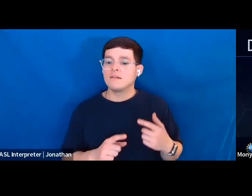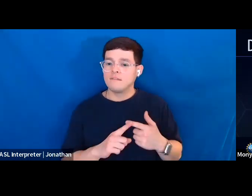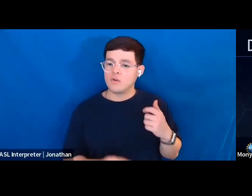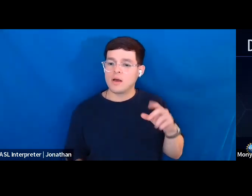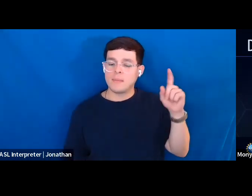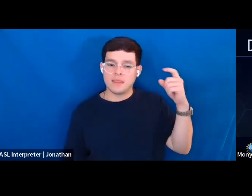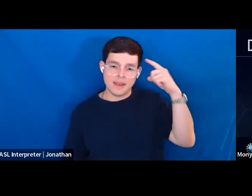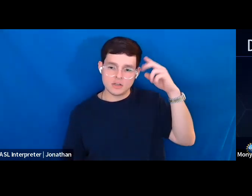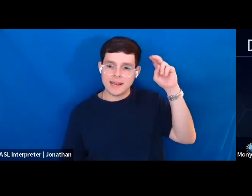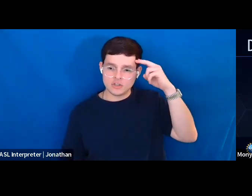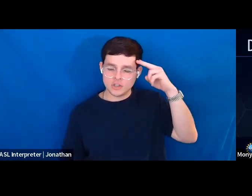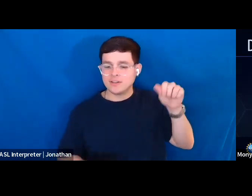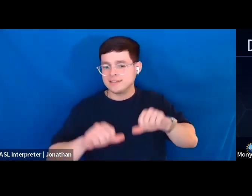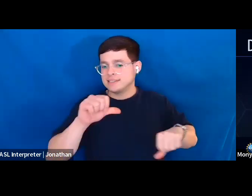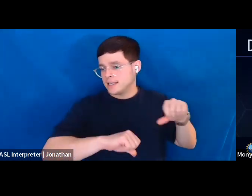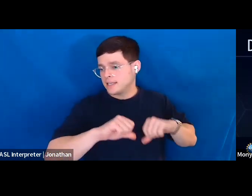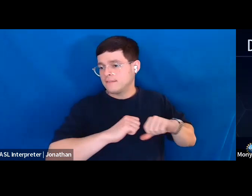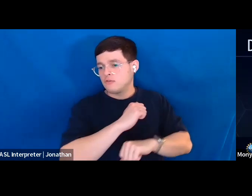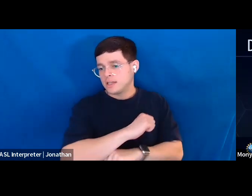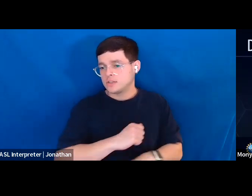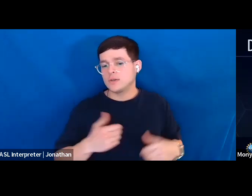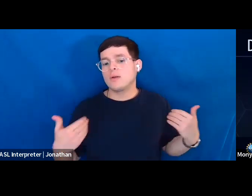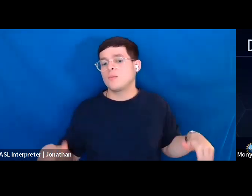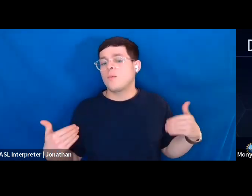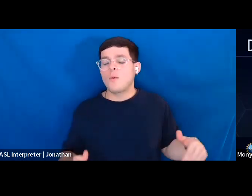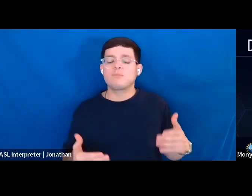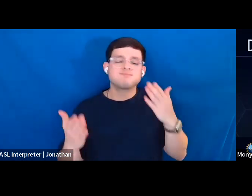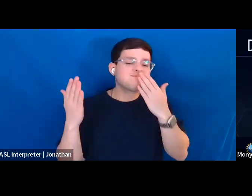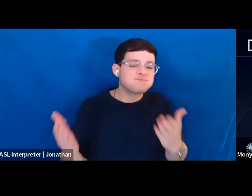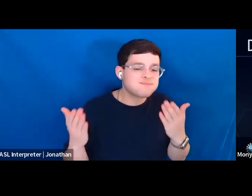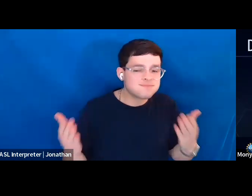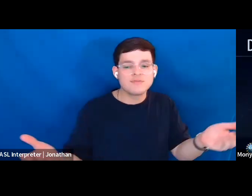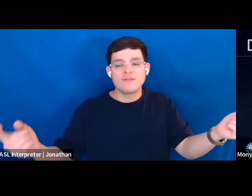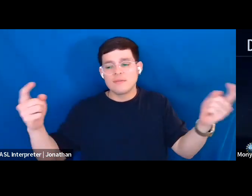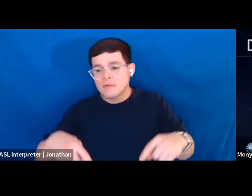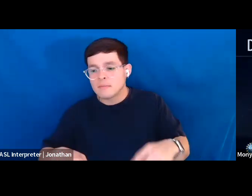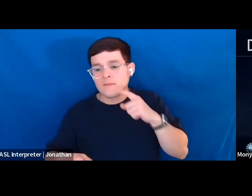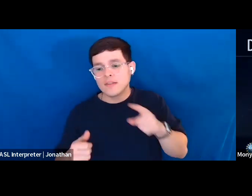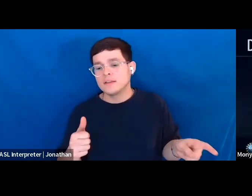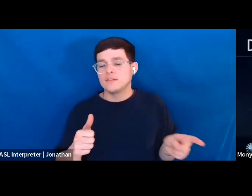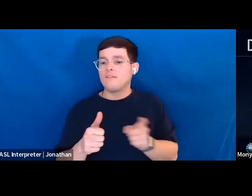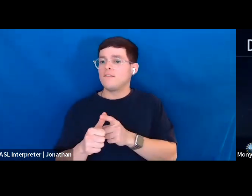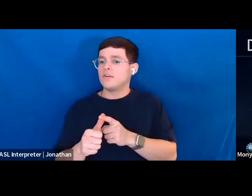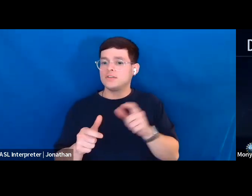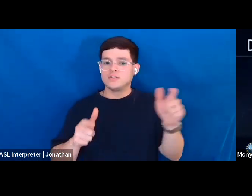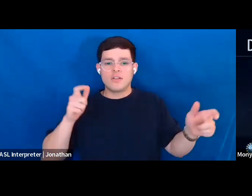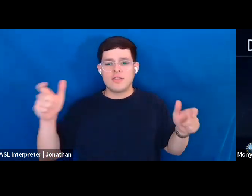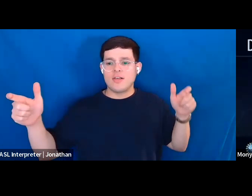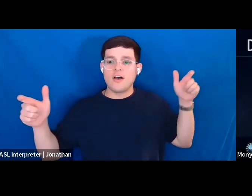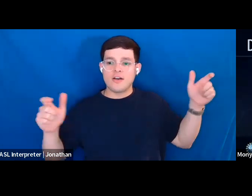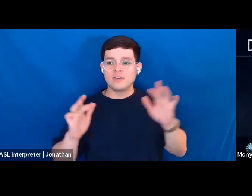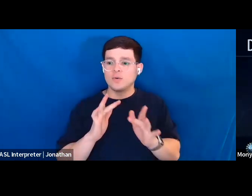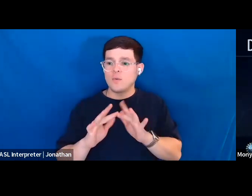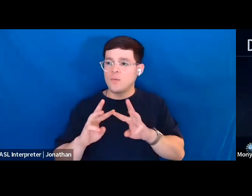Science Foundation, and we give you warm greetings for this first large